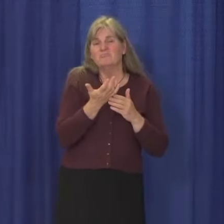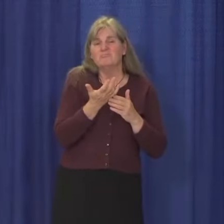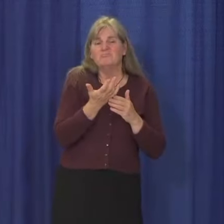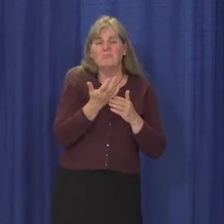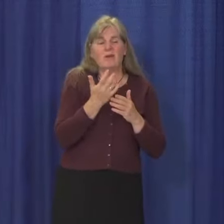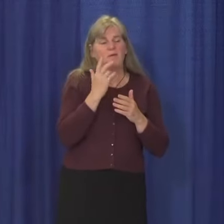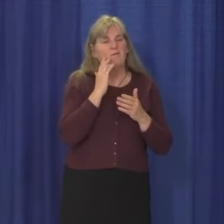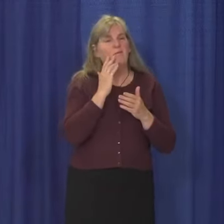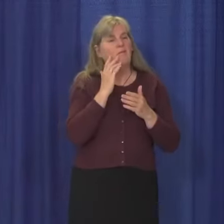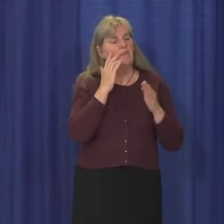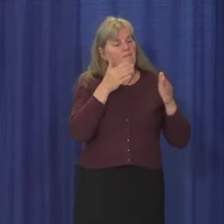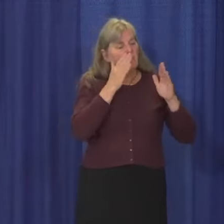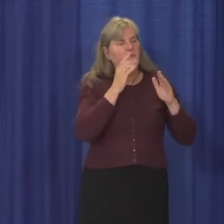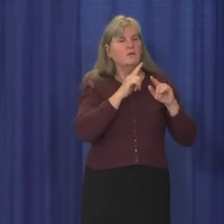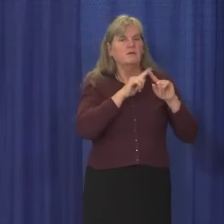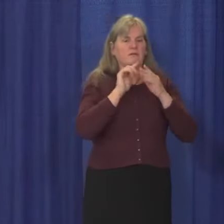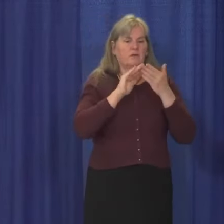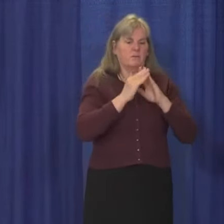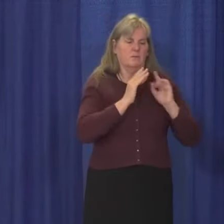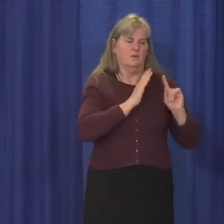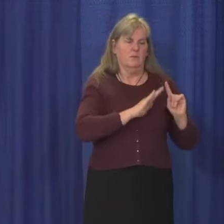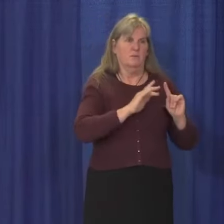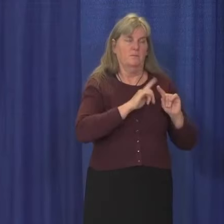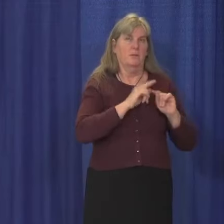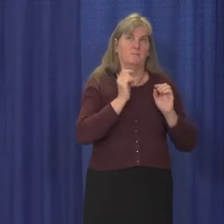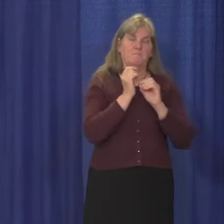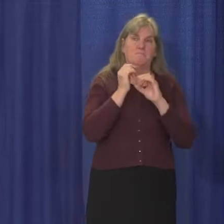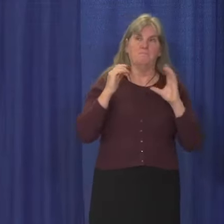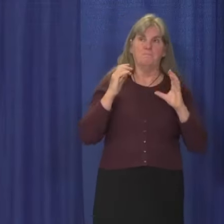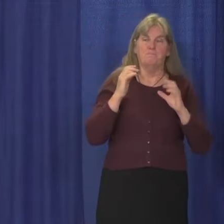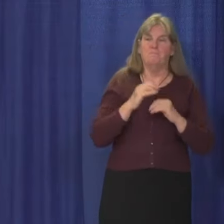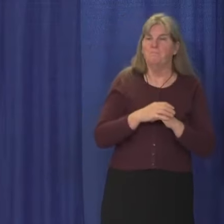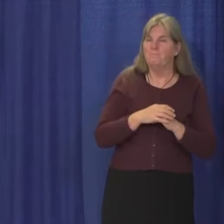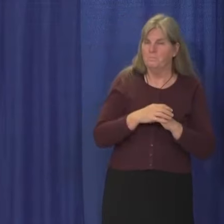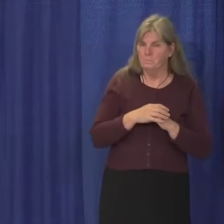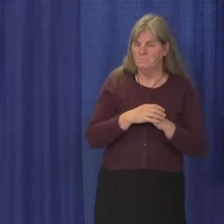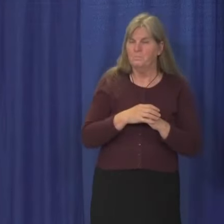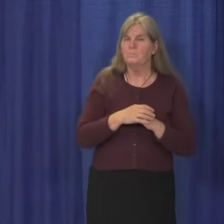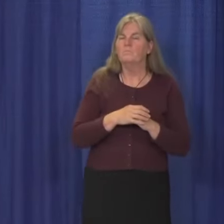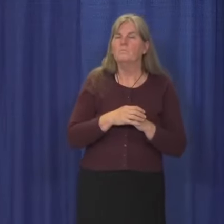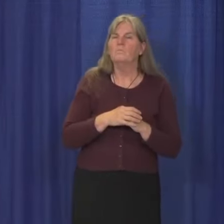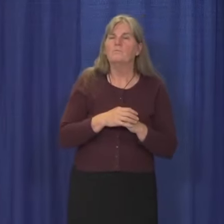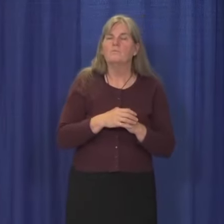communities. But on the bigger picture, yes, we've been